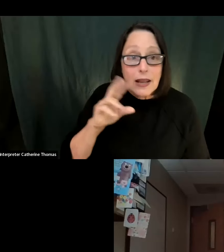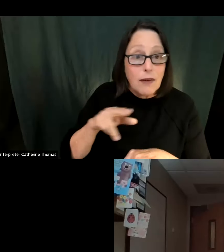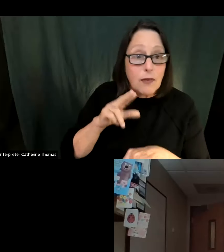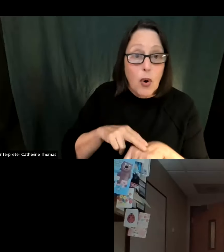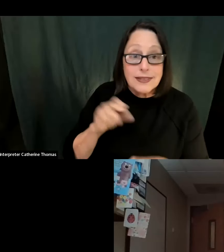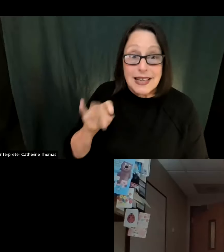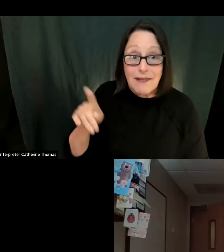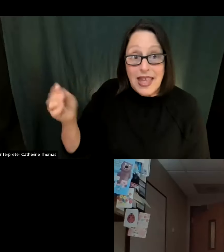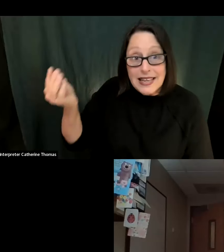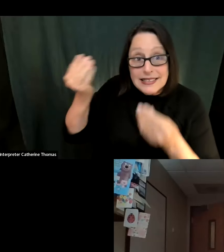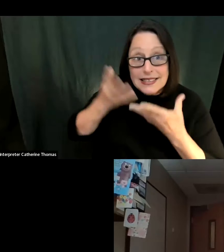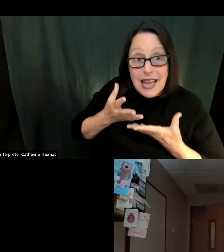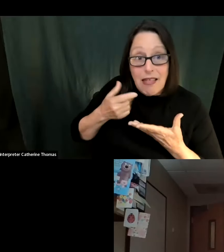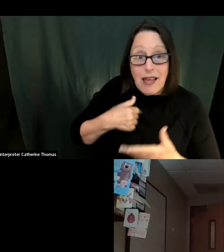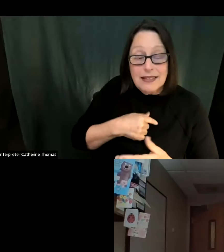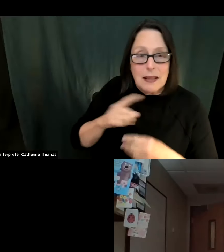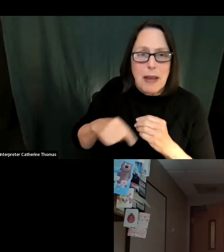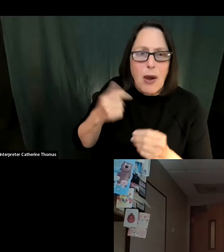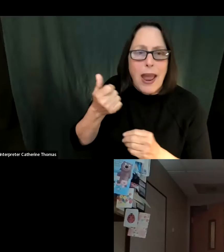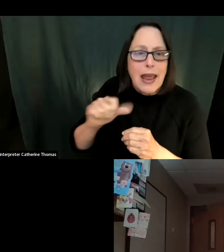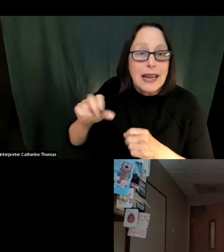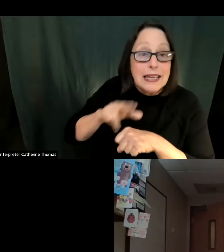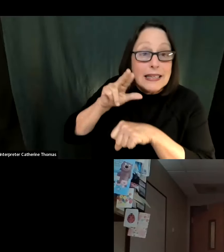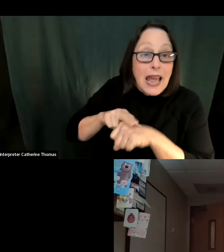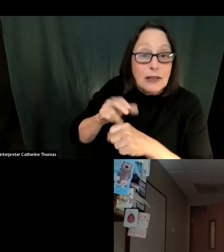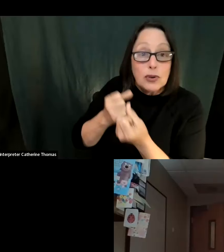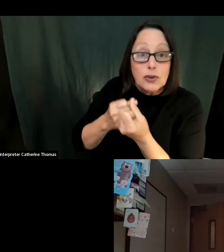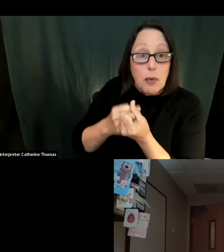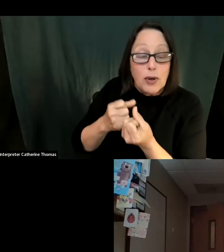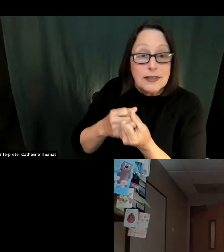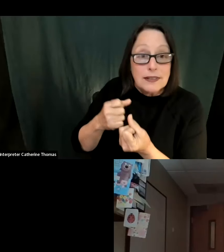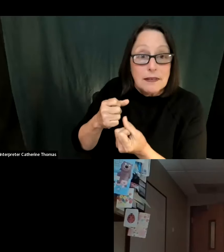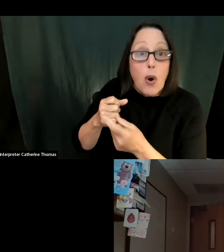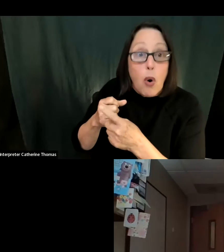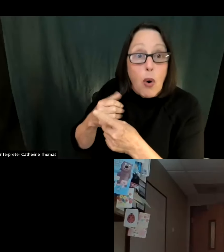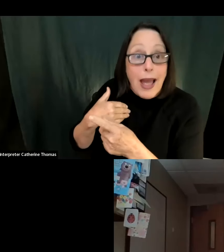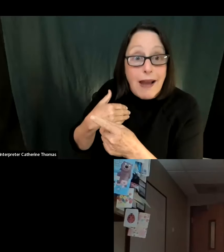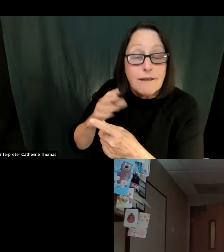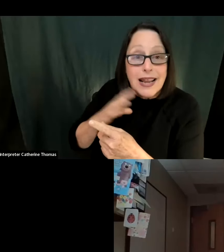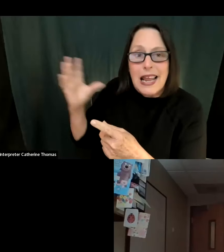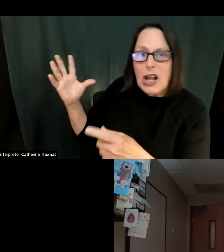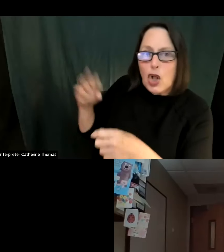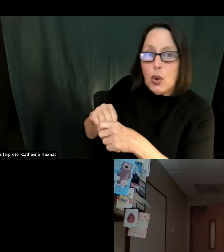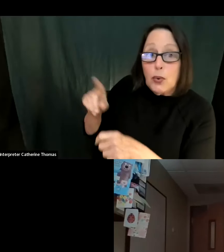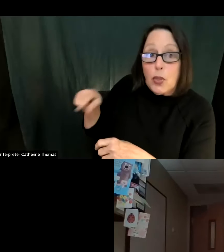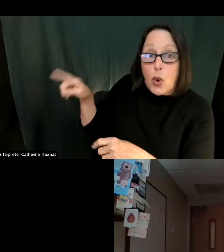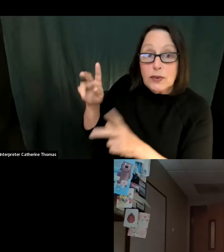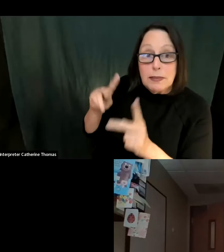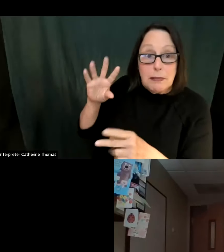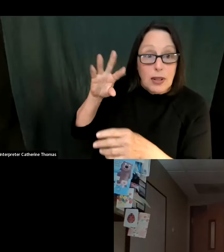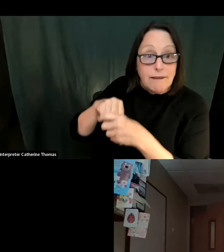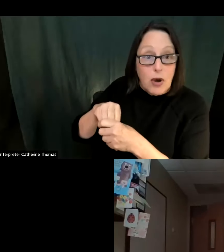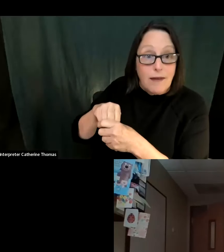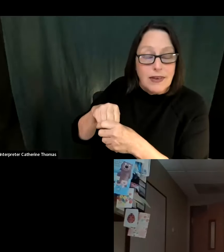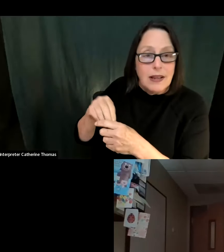provide us with any natural supports that we could include in the conversation so that we can get them that assistance that they